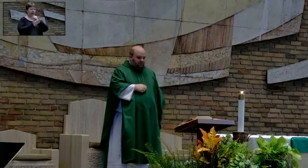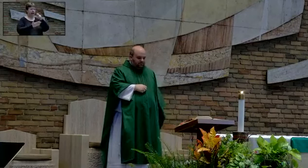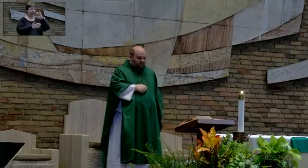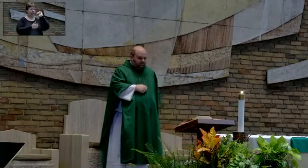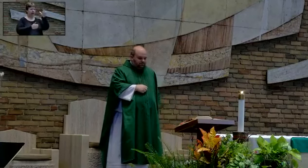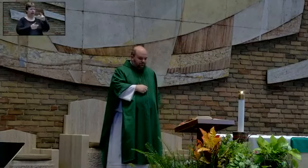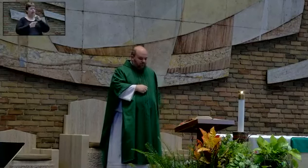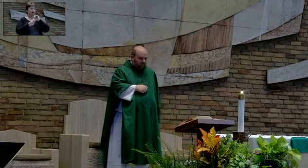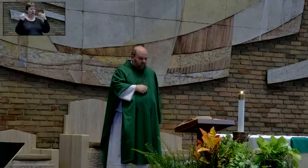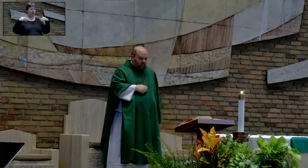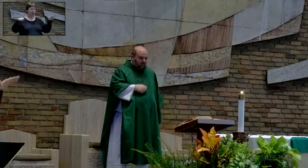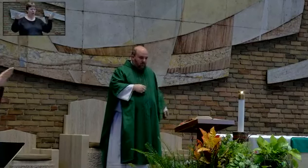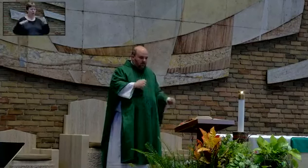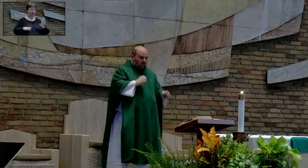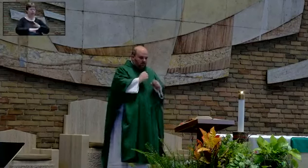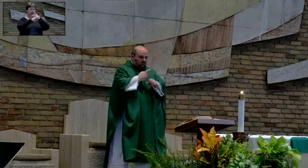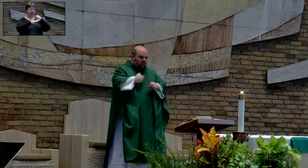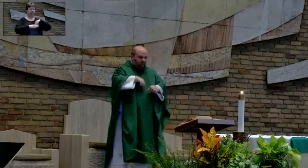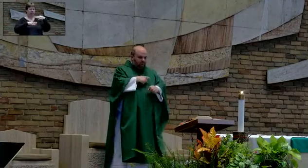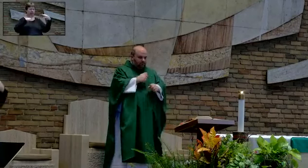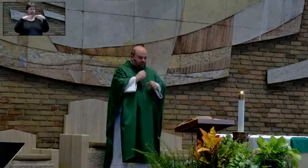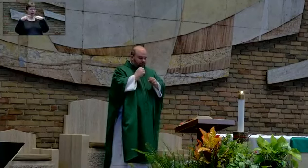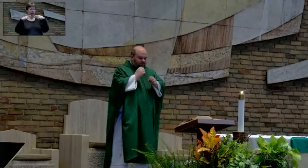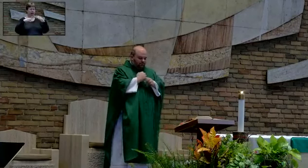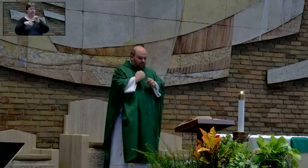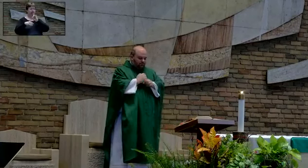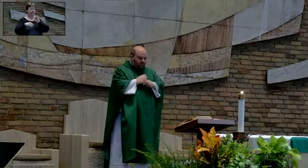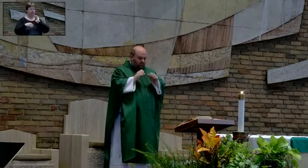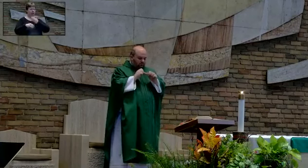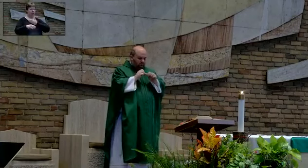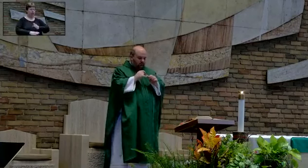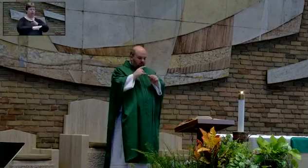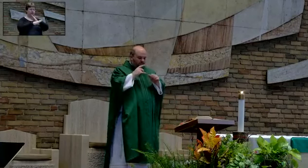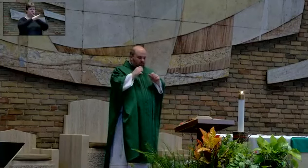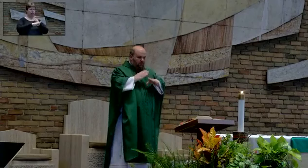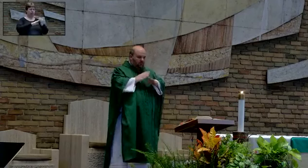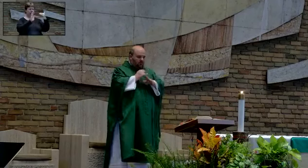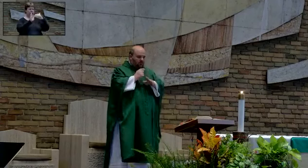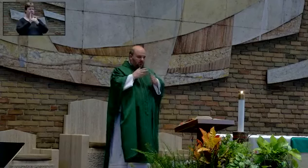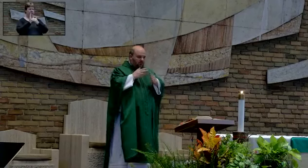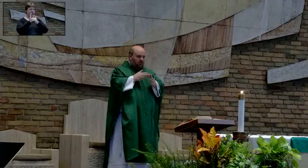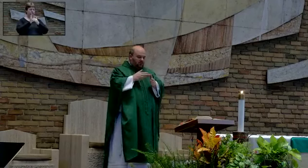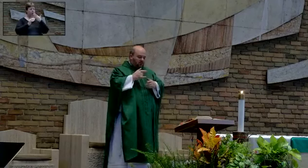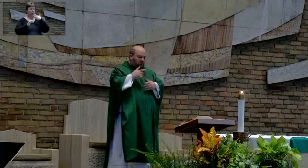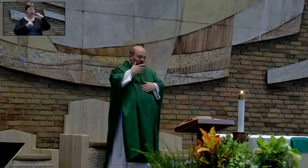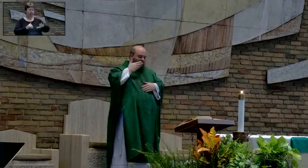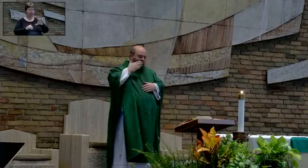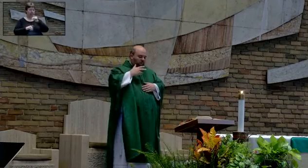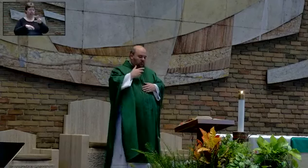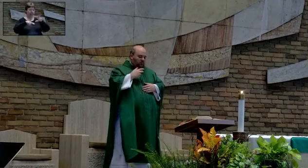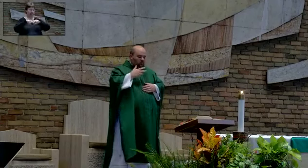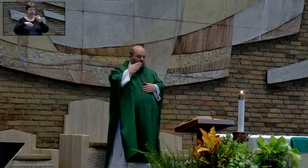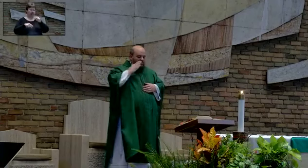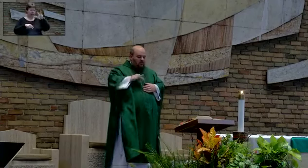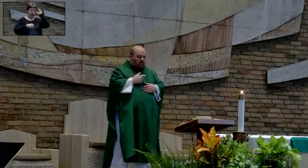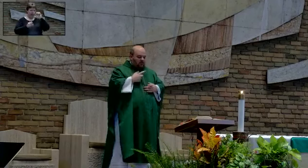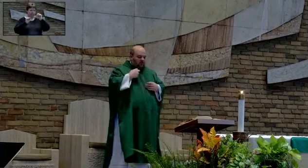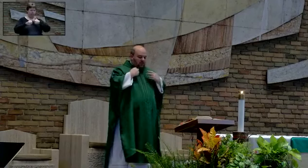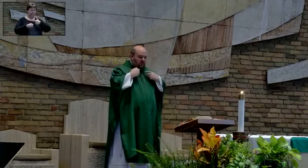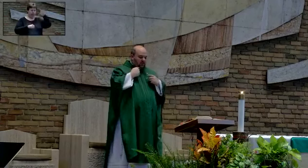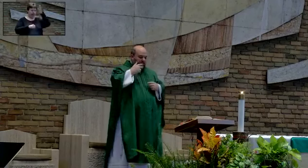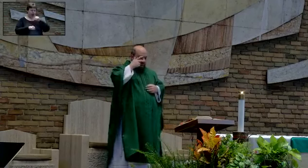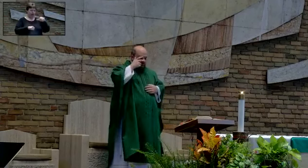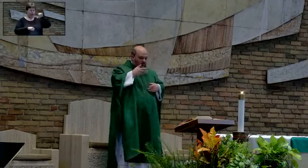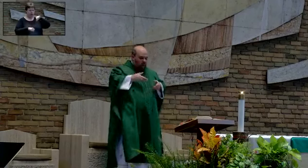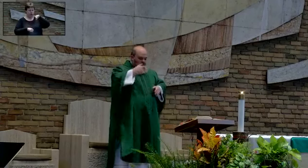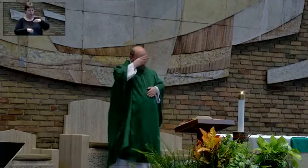Saint Michael, the Archangel, defend us in our day of battle. Be our safeguard against the wickedness and snares of the devil.